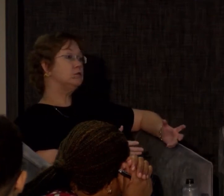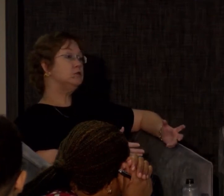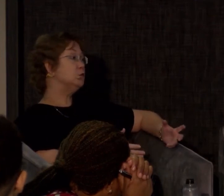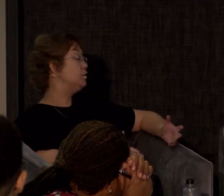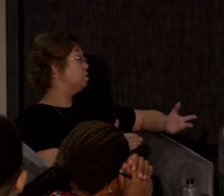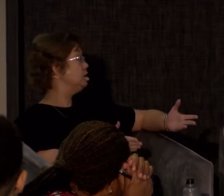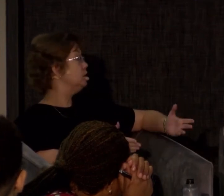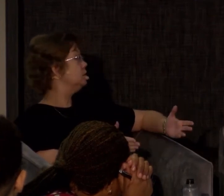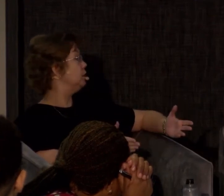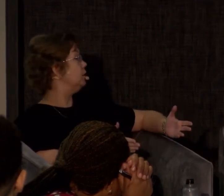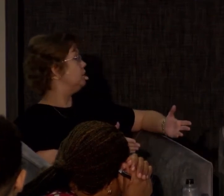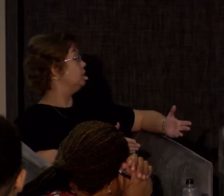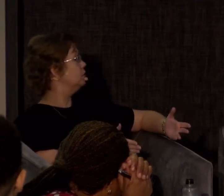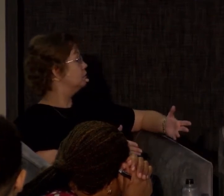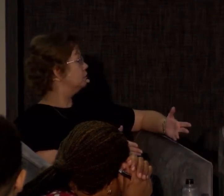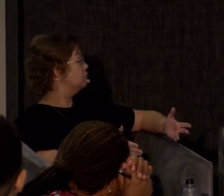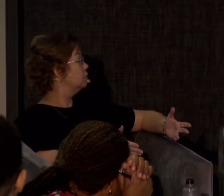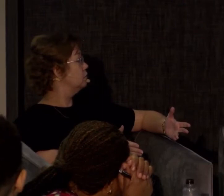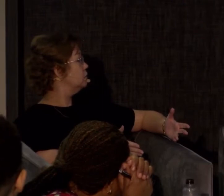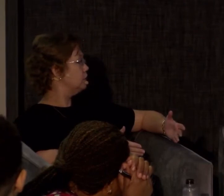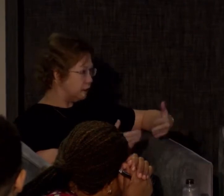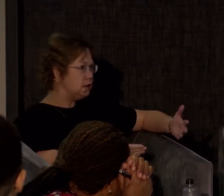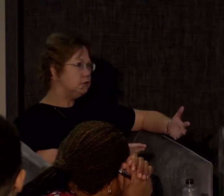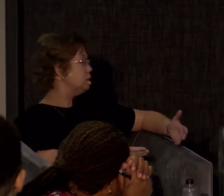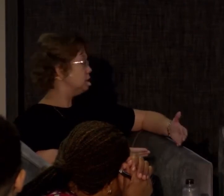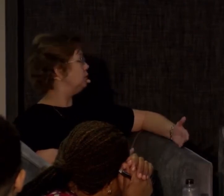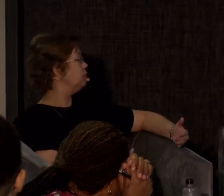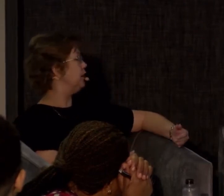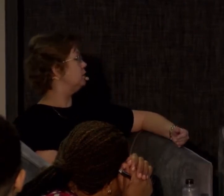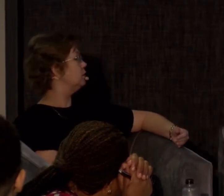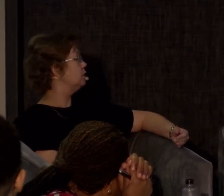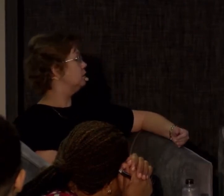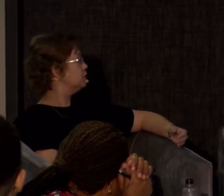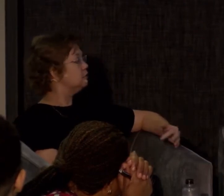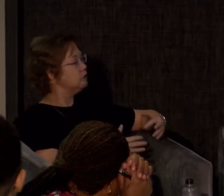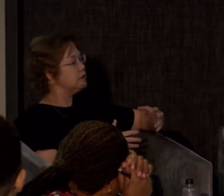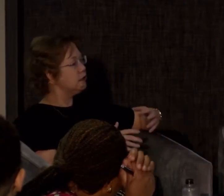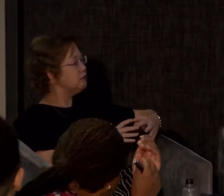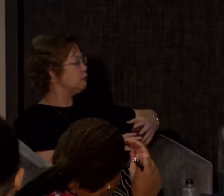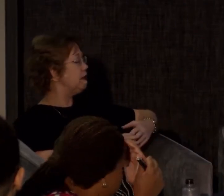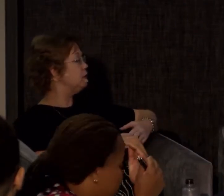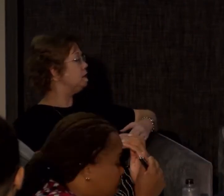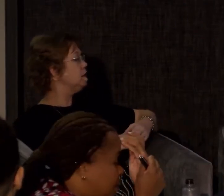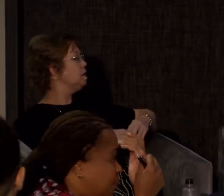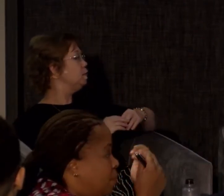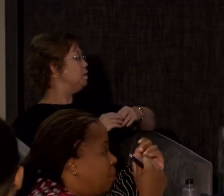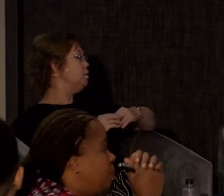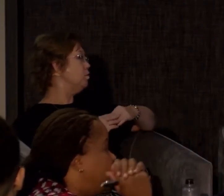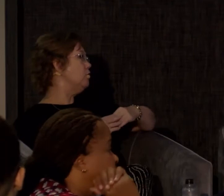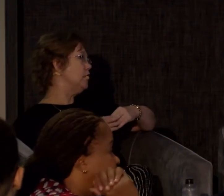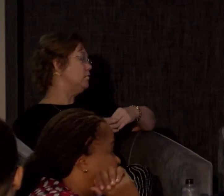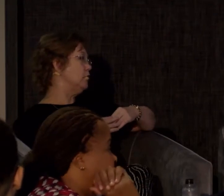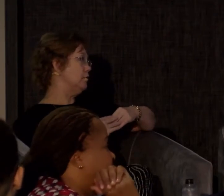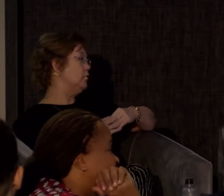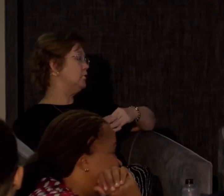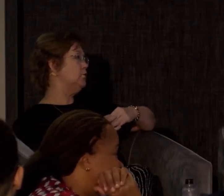our concern, because we didn't bring them in. So then live with what we've created. So it sounds very bad, but people